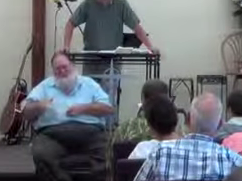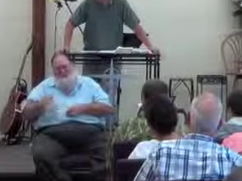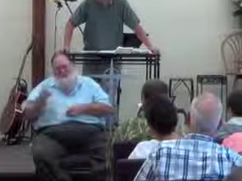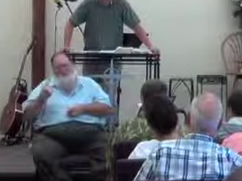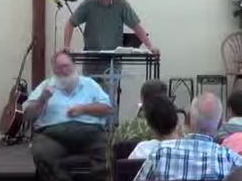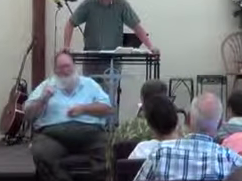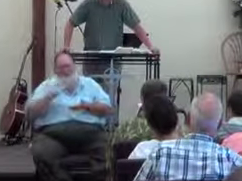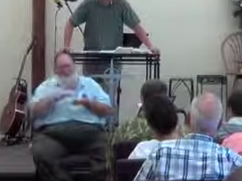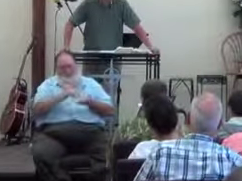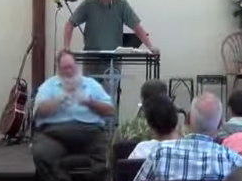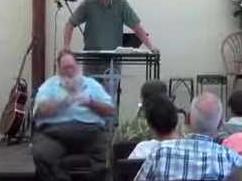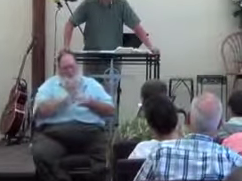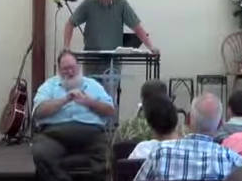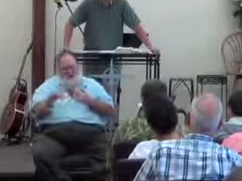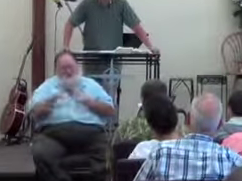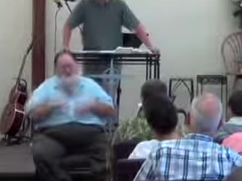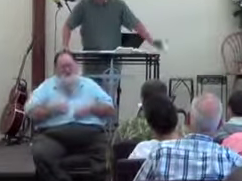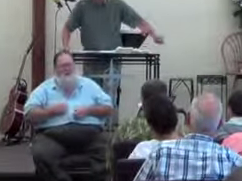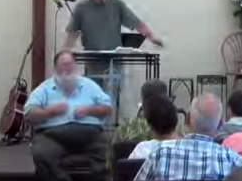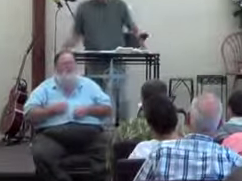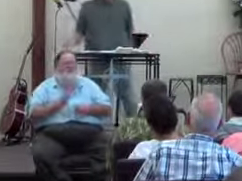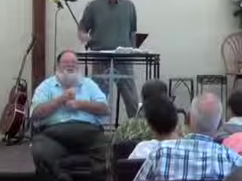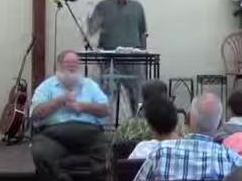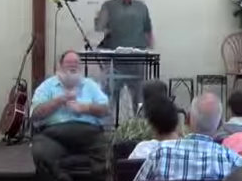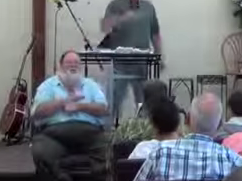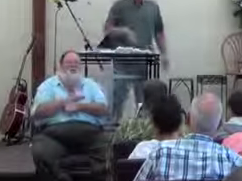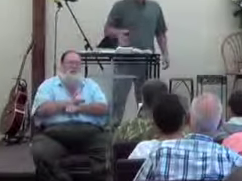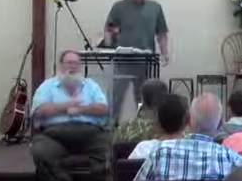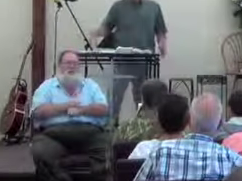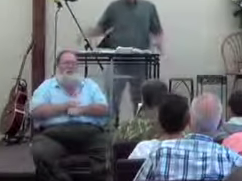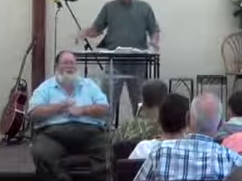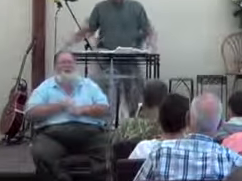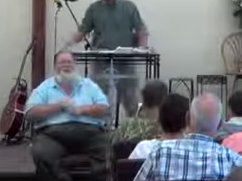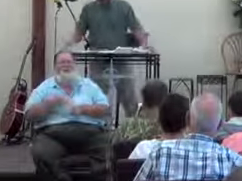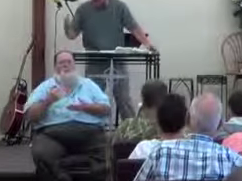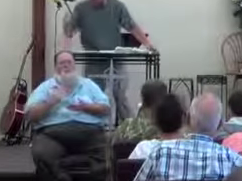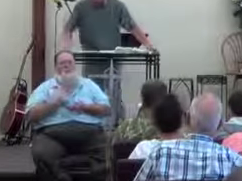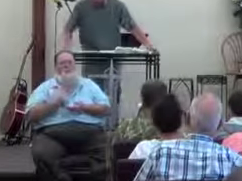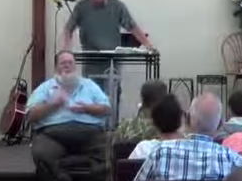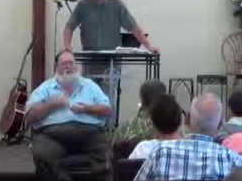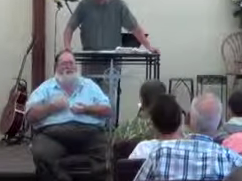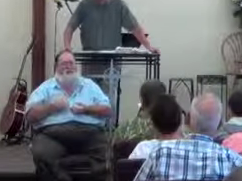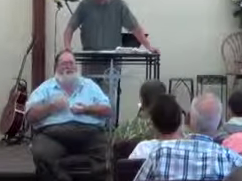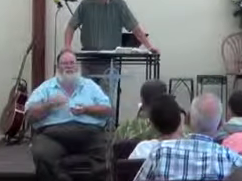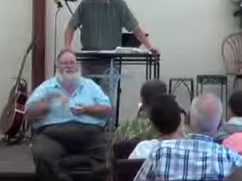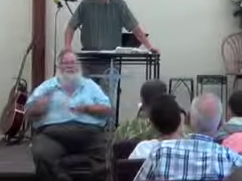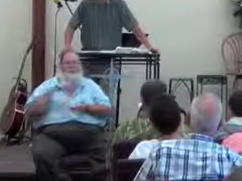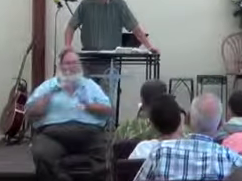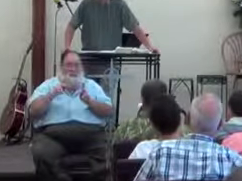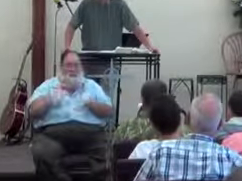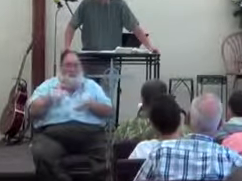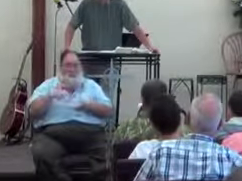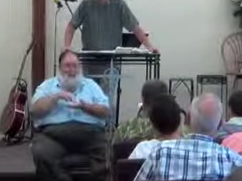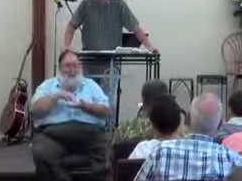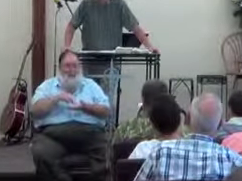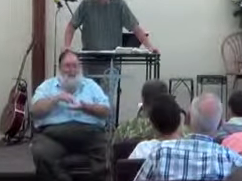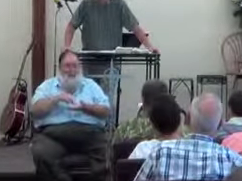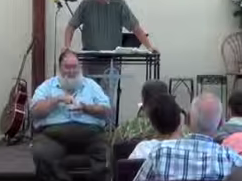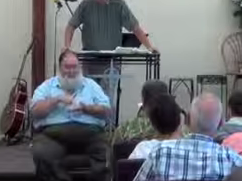work. And then he waited and hung up, and the guy that was standing there says, can I help you? And he goes, yeah, I'm here to hook up your